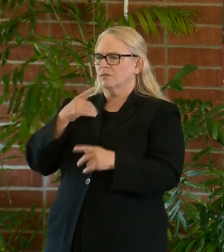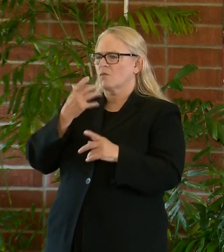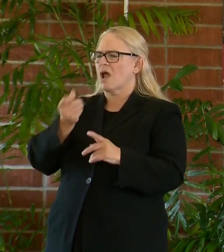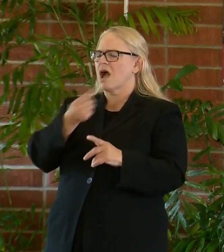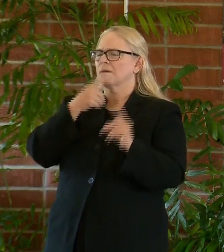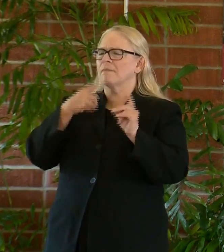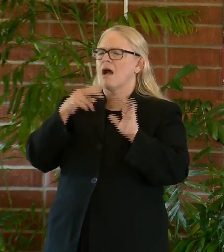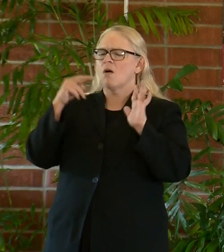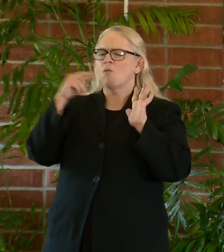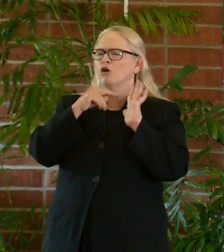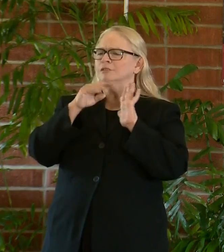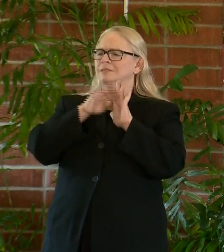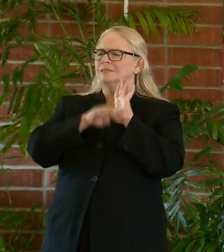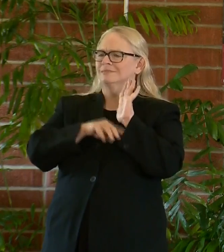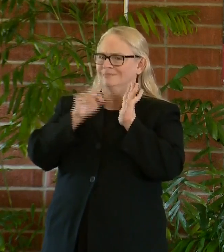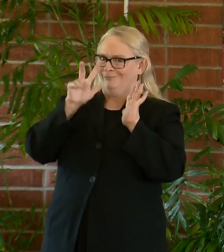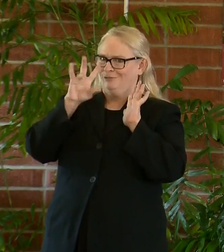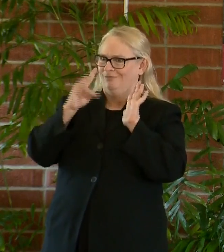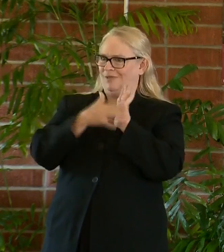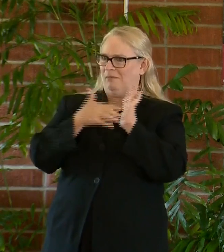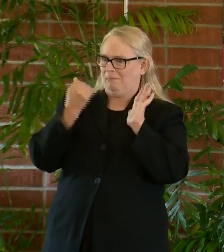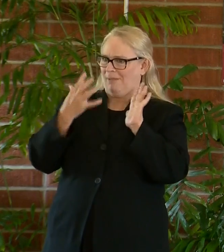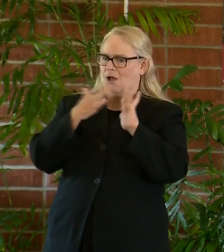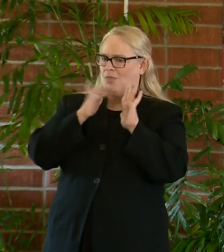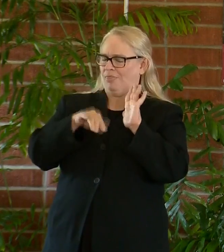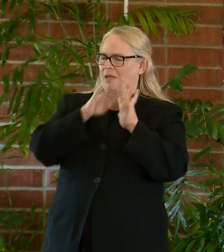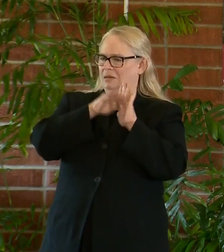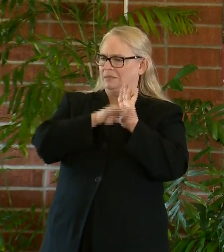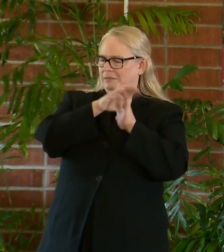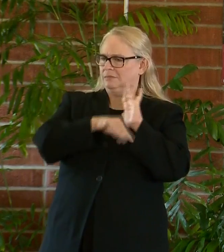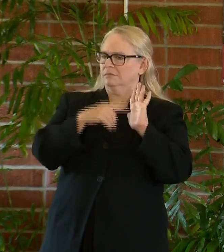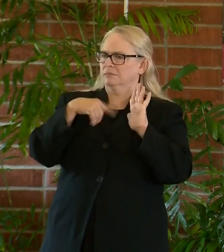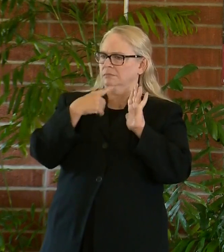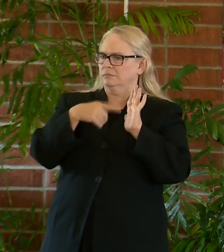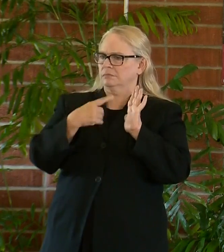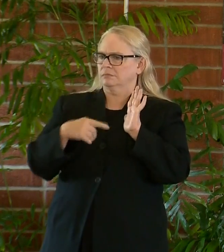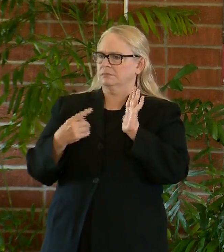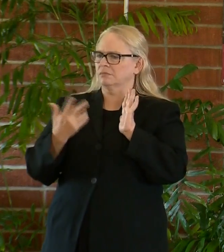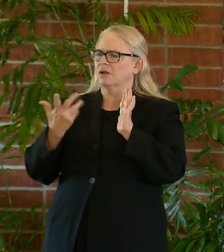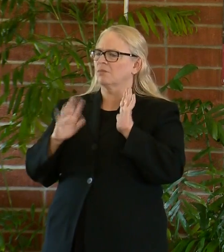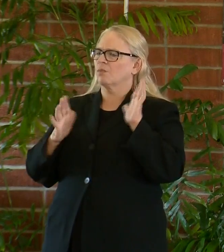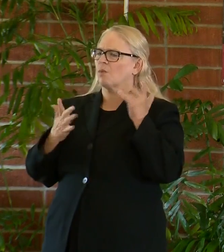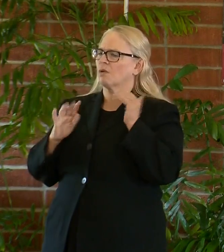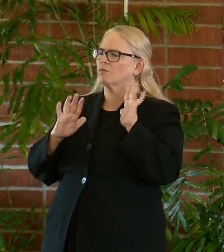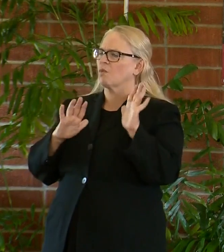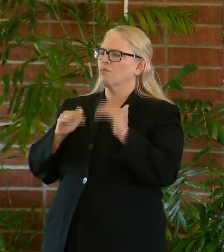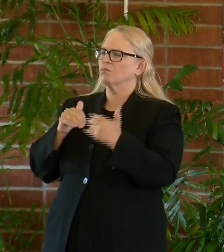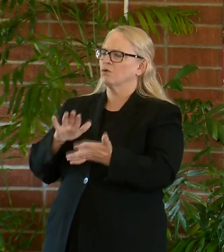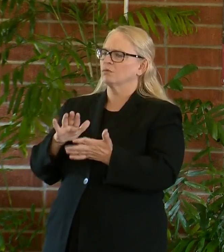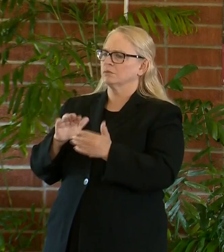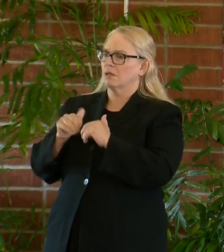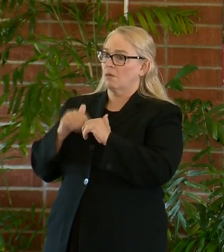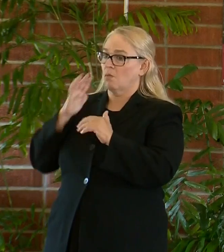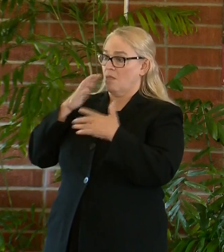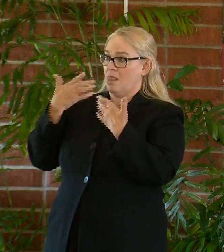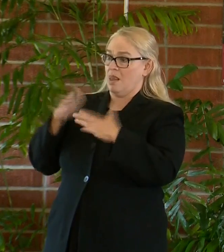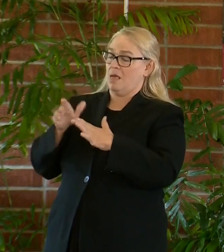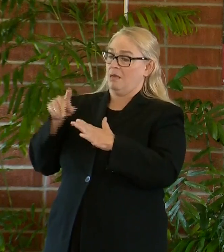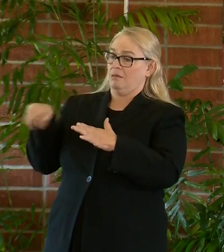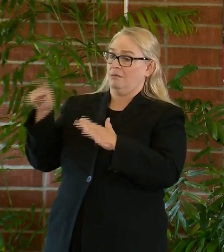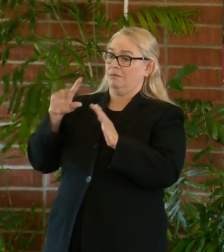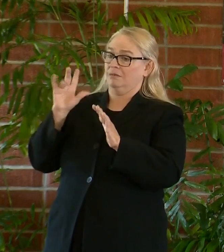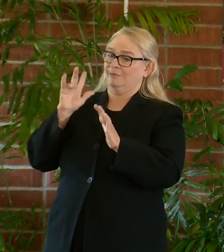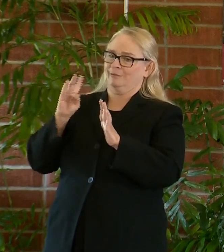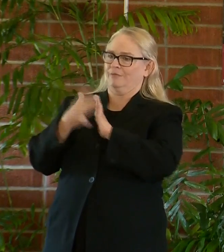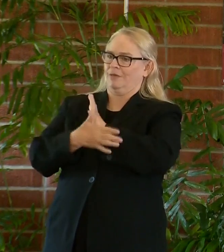on the state's watch list, so do you have any plans to reconsider your approach, allowing counties to open at their own pace based on local